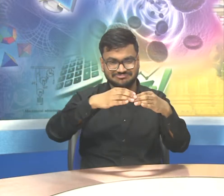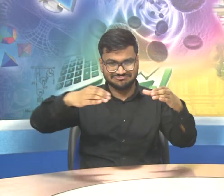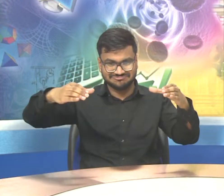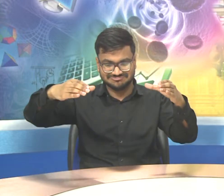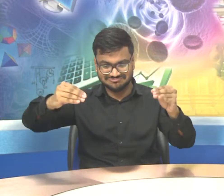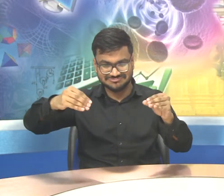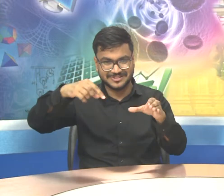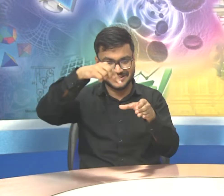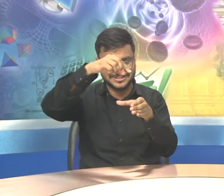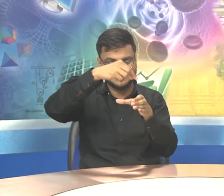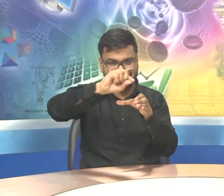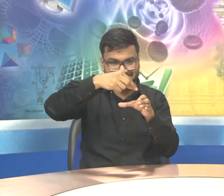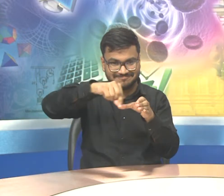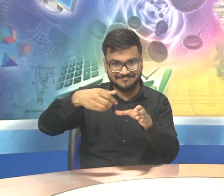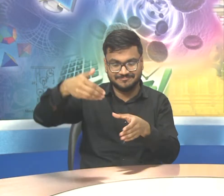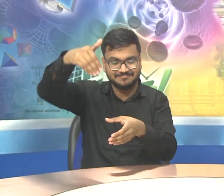by secret ballot.